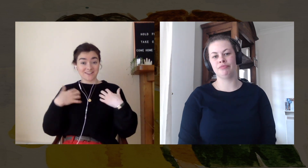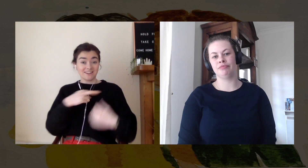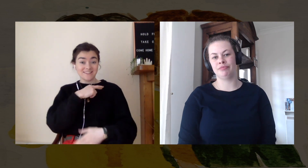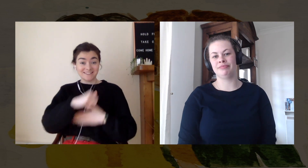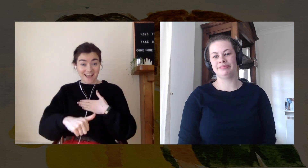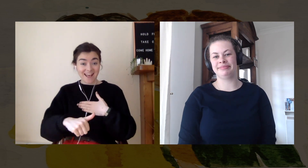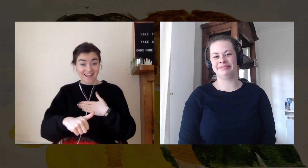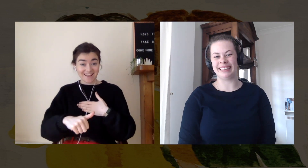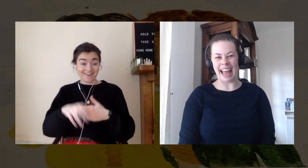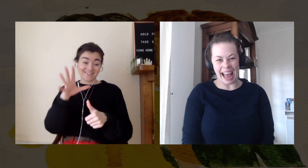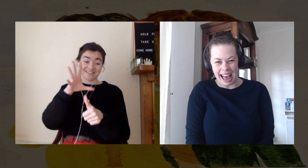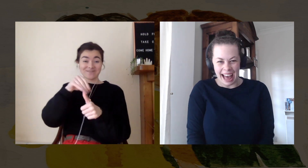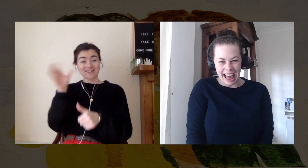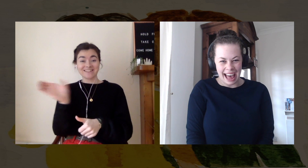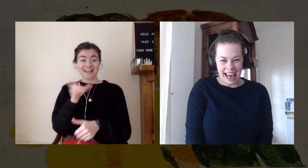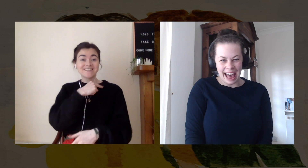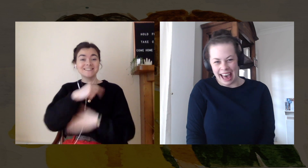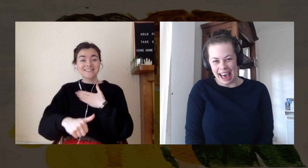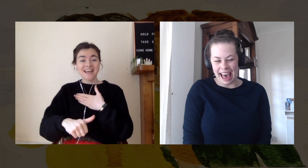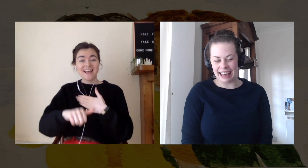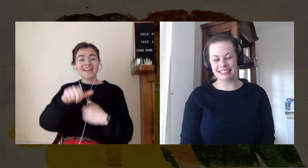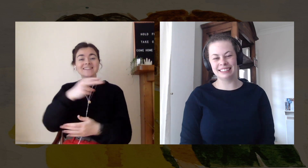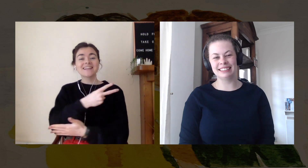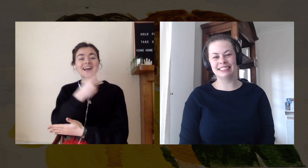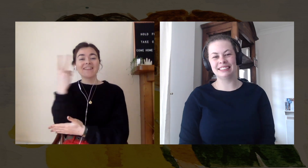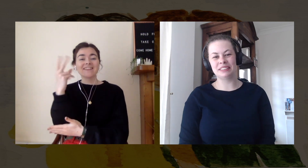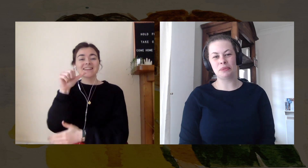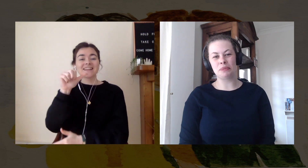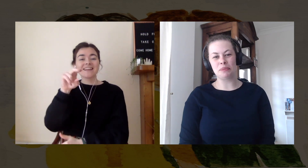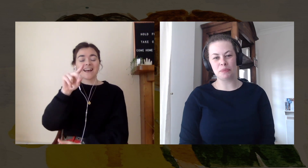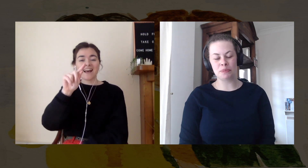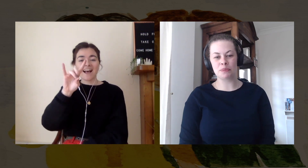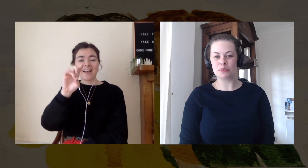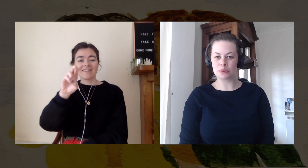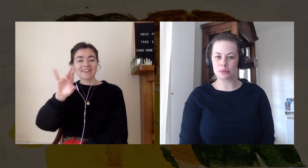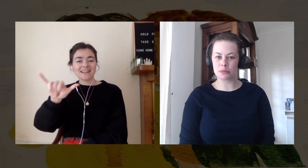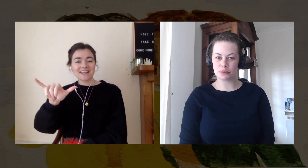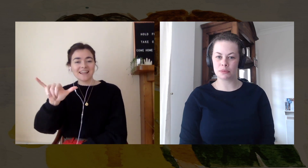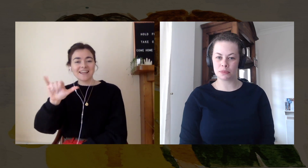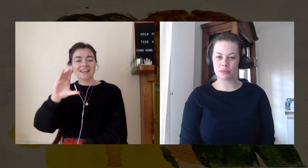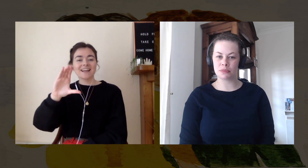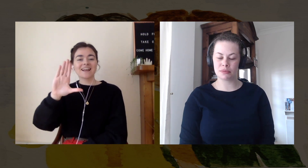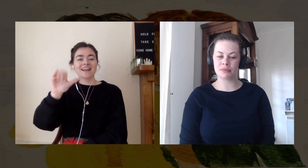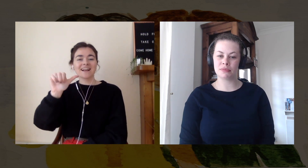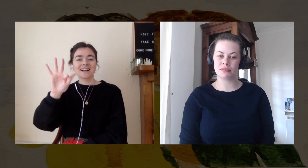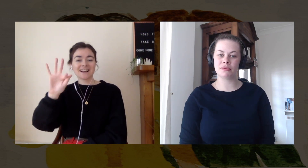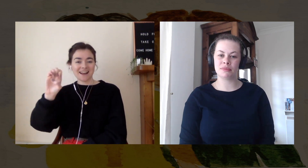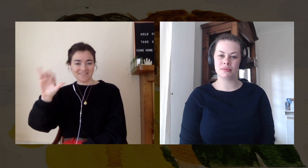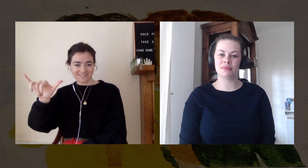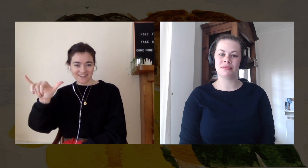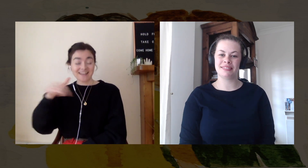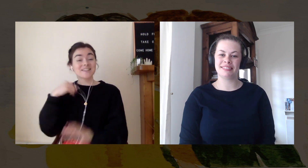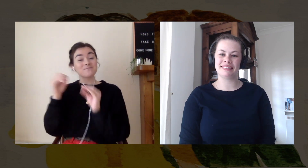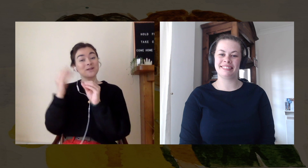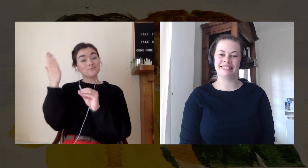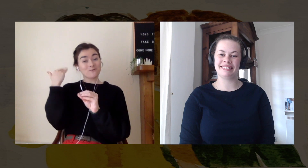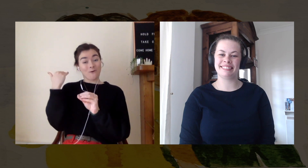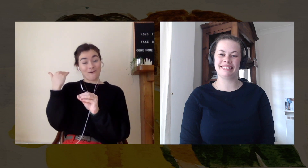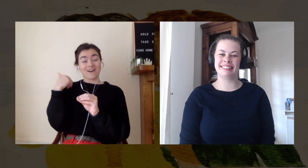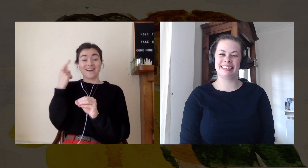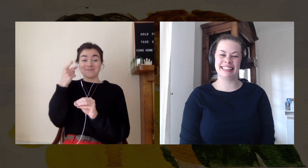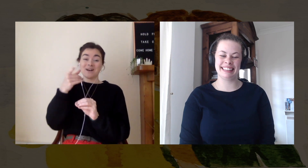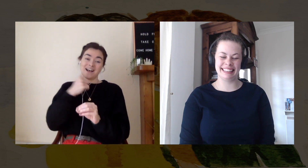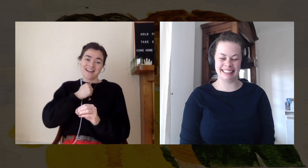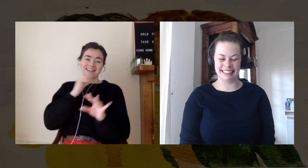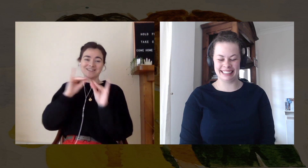who is as I alluded to in a previous episode, I have my interpreting big brother, that's Anthony, and